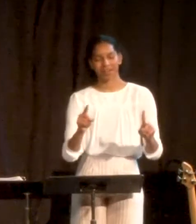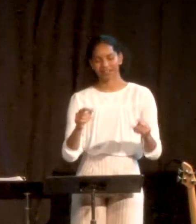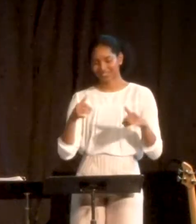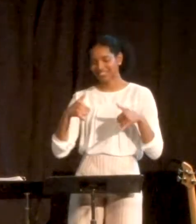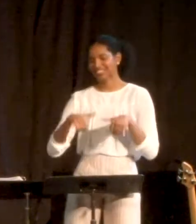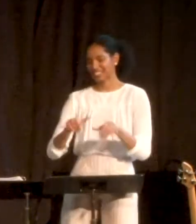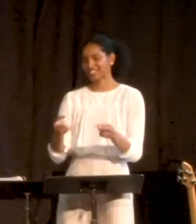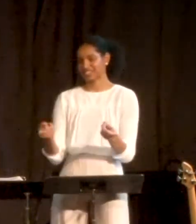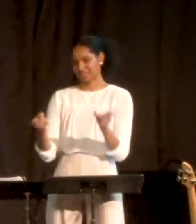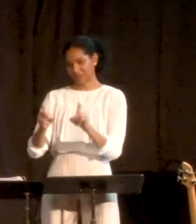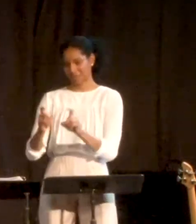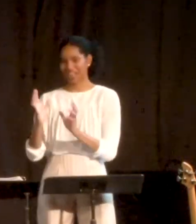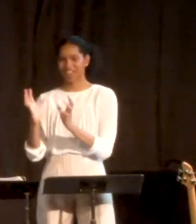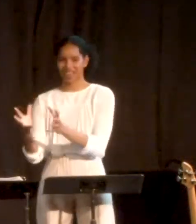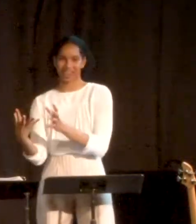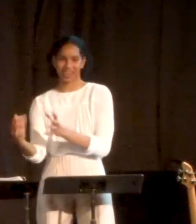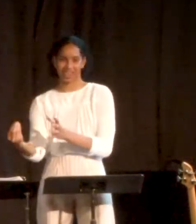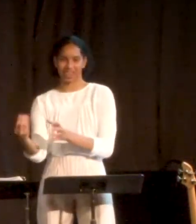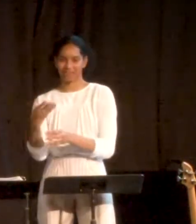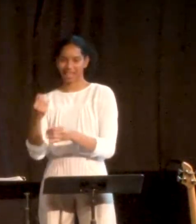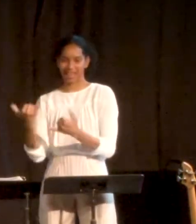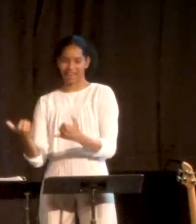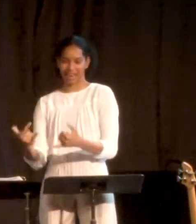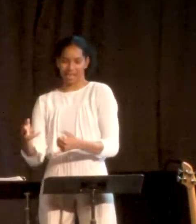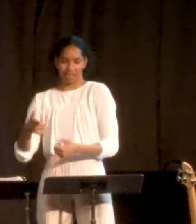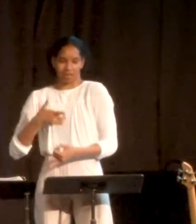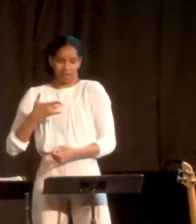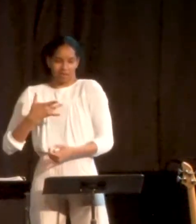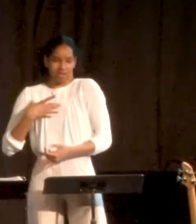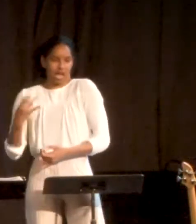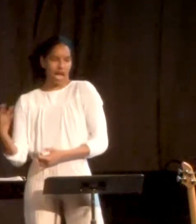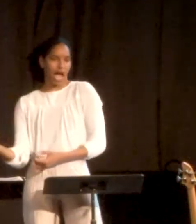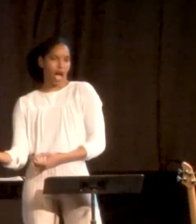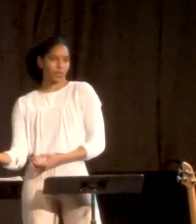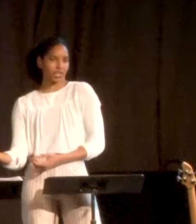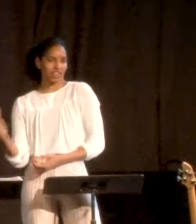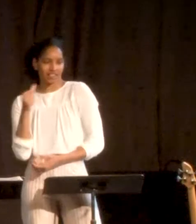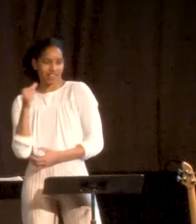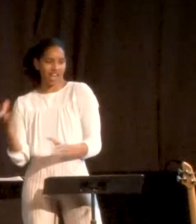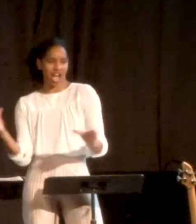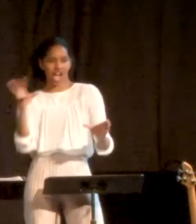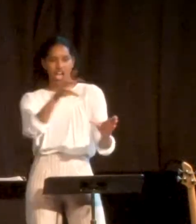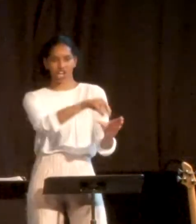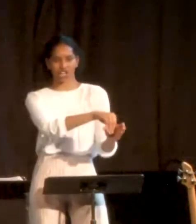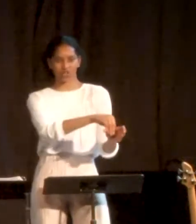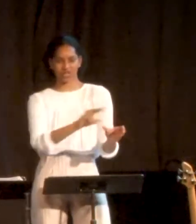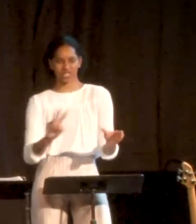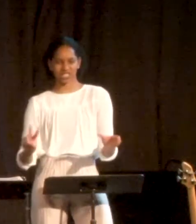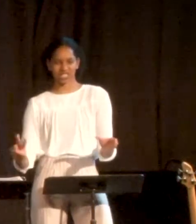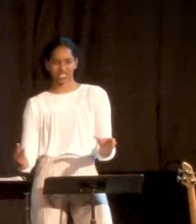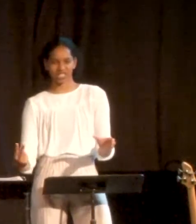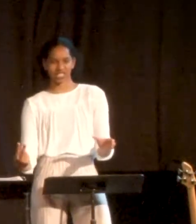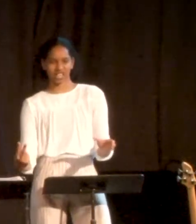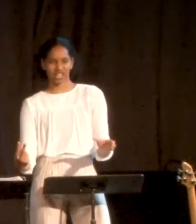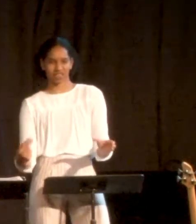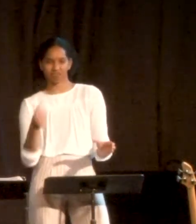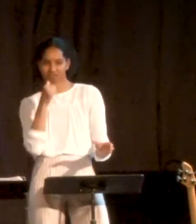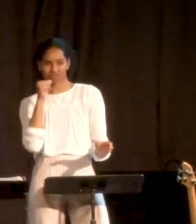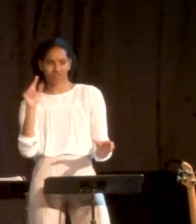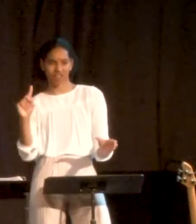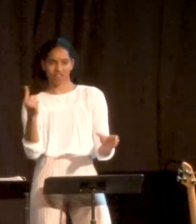out and made to feel like outsiders and second-class church members.